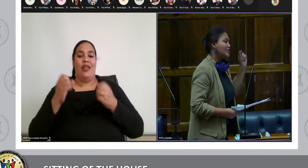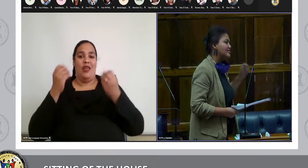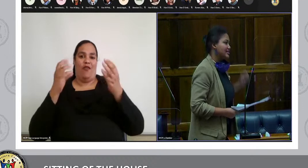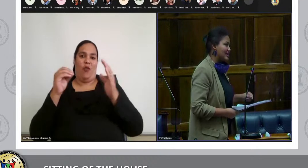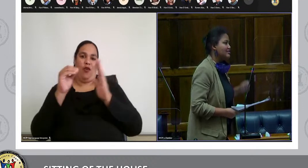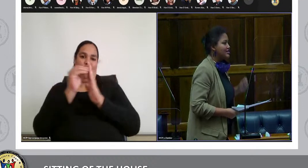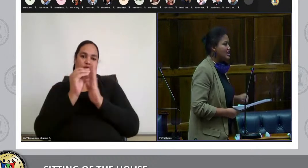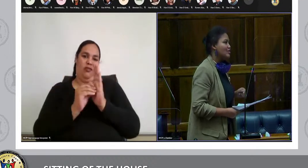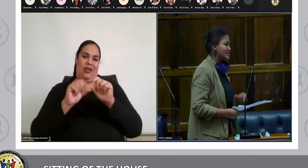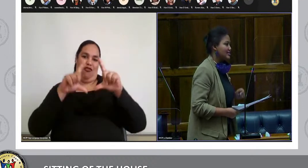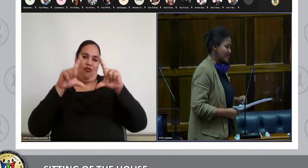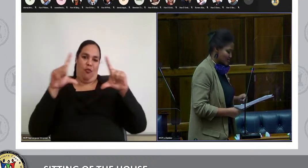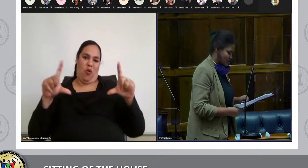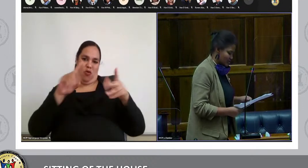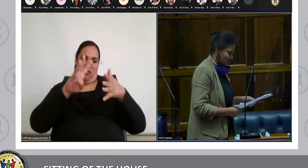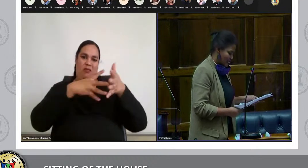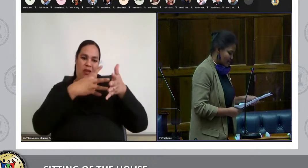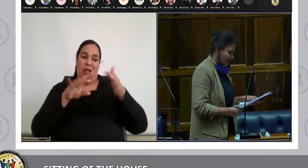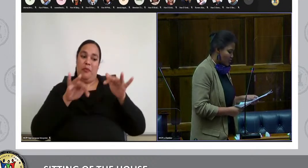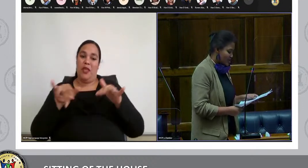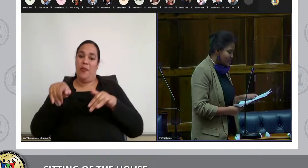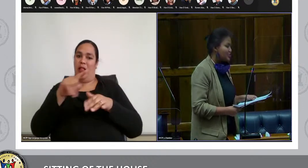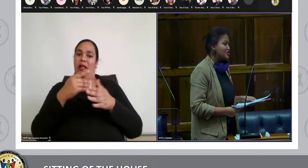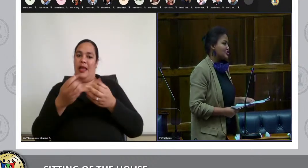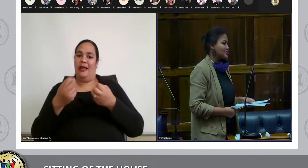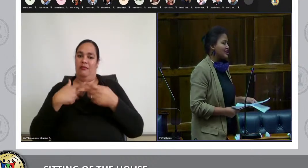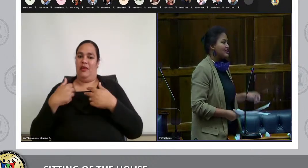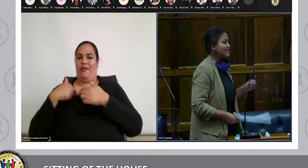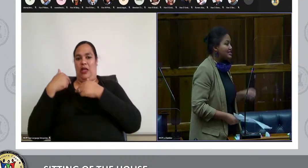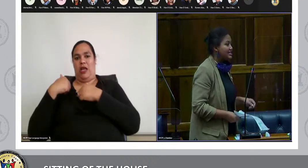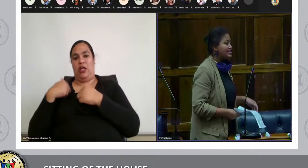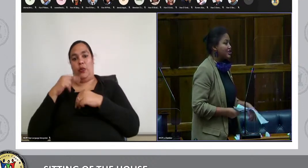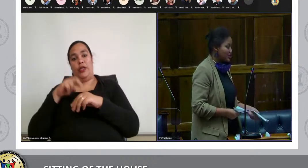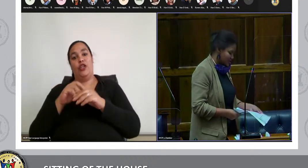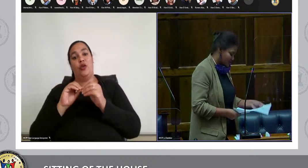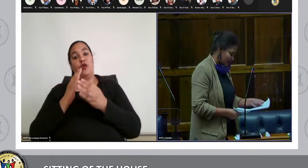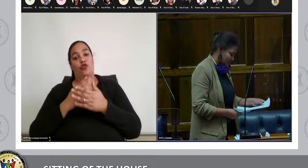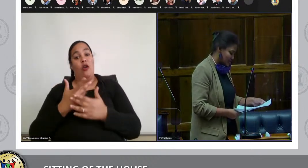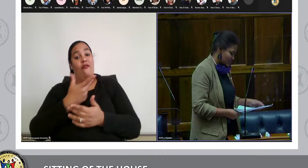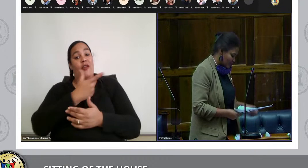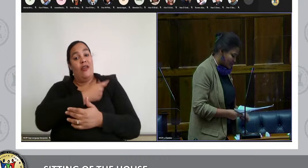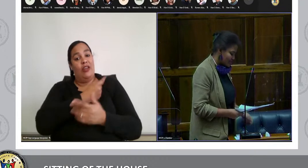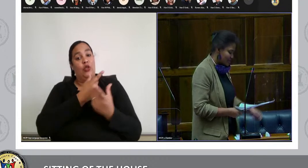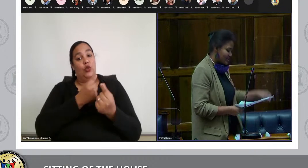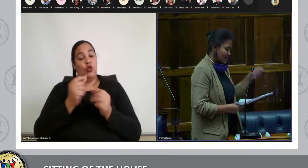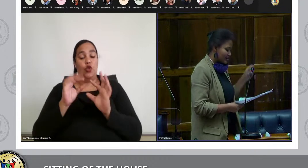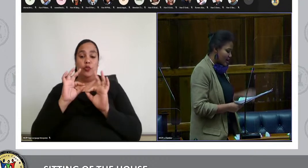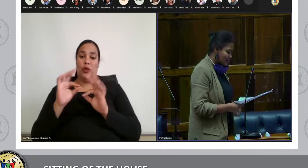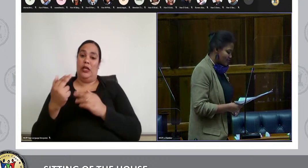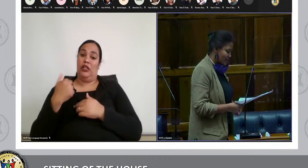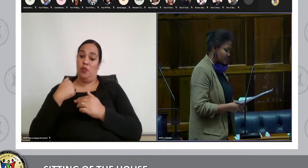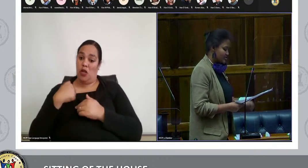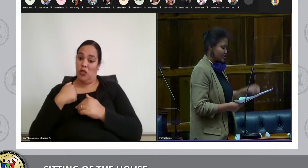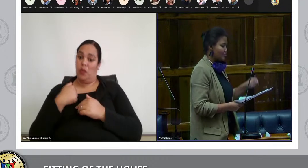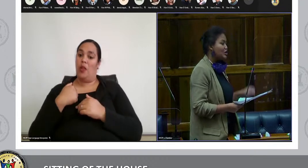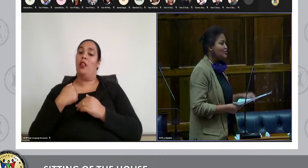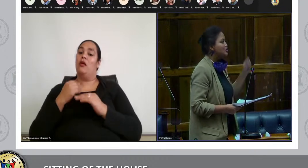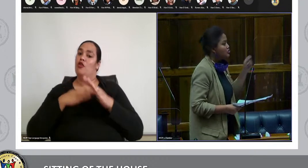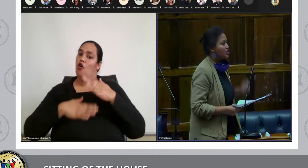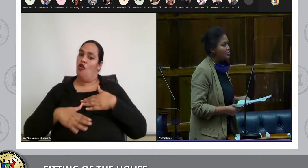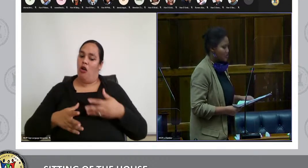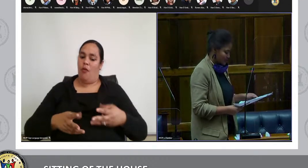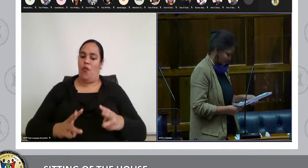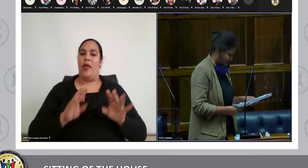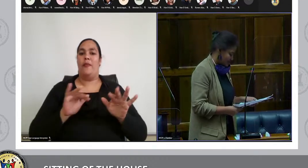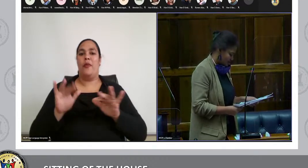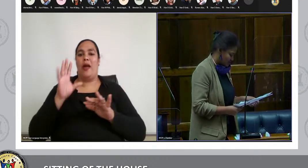that people on the ground can keep us accountable. And we need to ensure the vaccines are rolled out responsibly in a calm fashion so that people